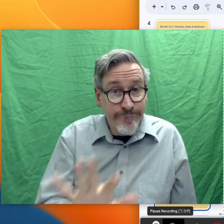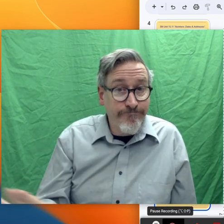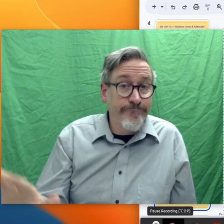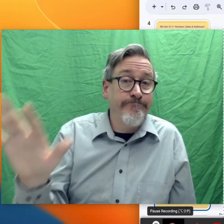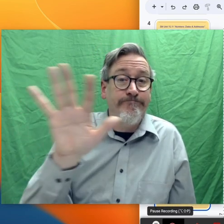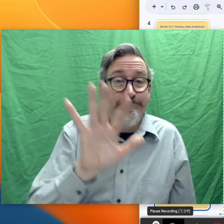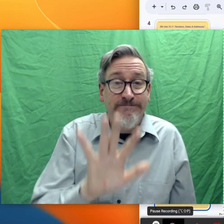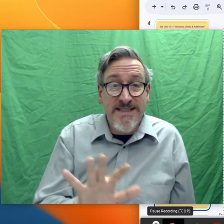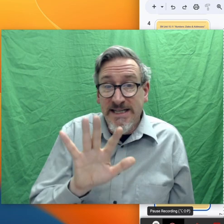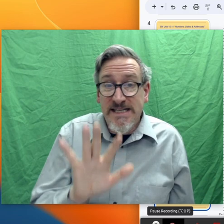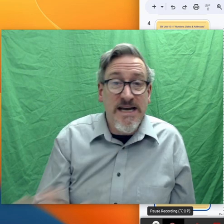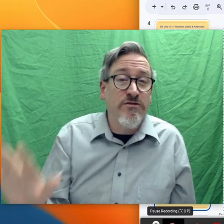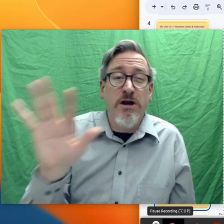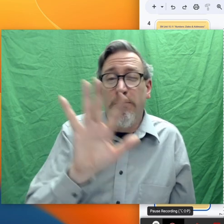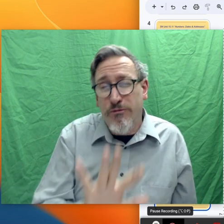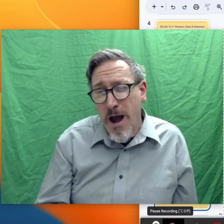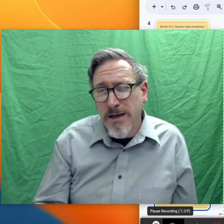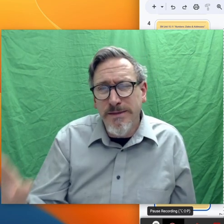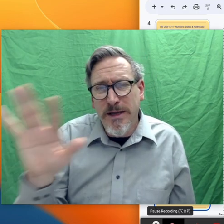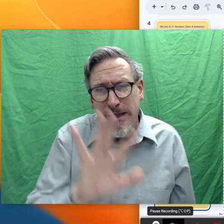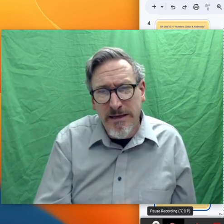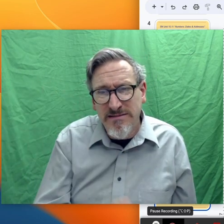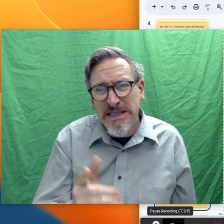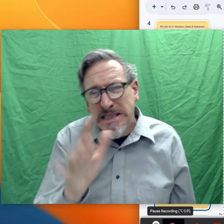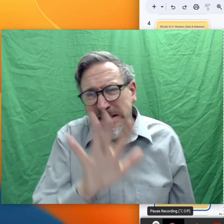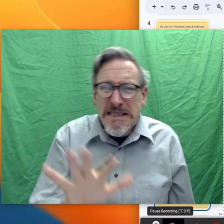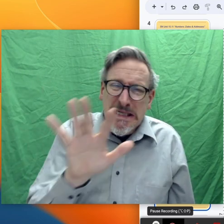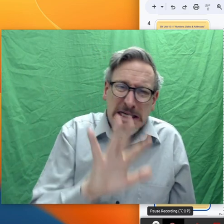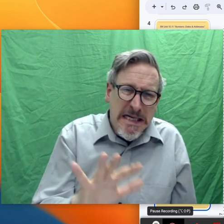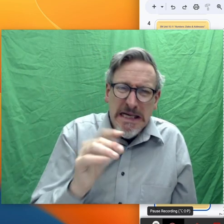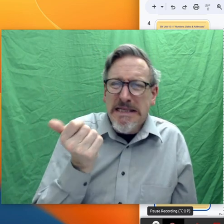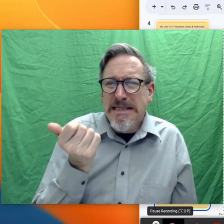Thereabouts. This is the sign for approximately.